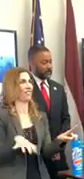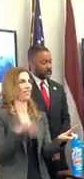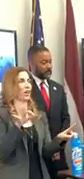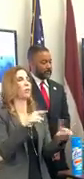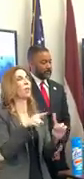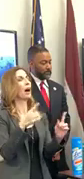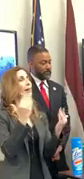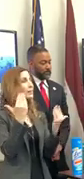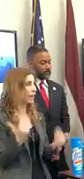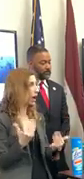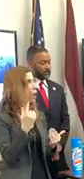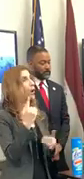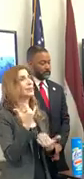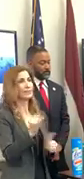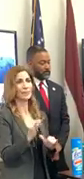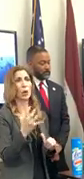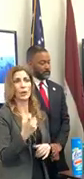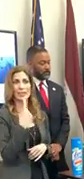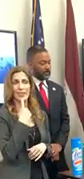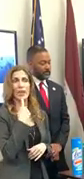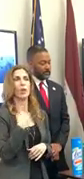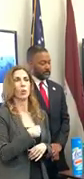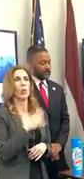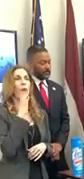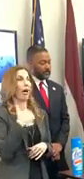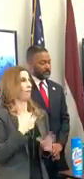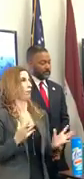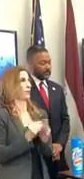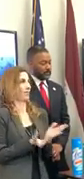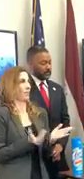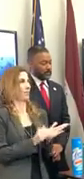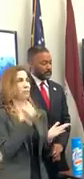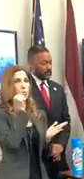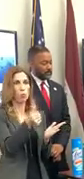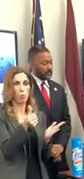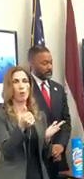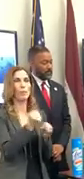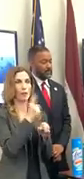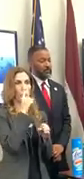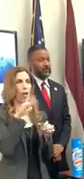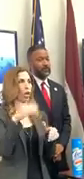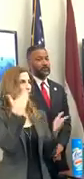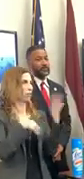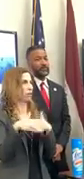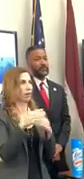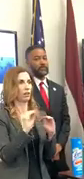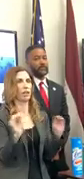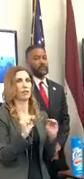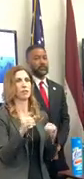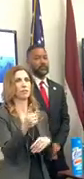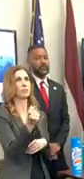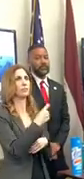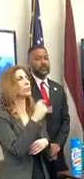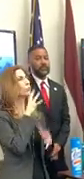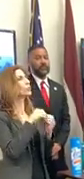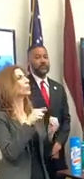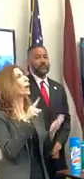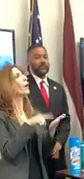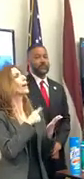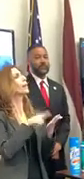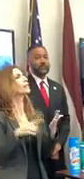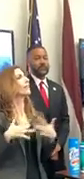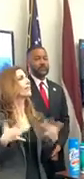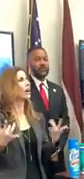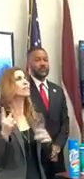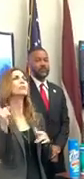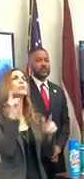that we're going to have one more meeting about that tomorrow and make sure that nothing has slipped through the cracks. When you talk about canceling events, I've